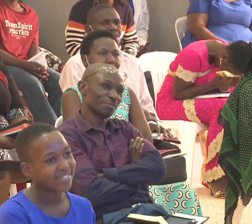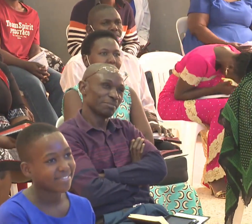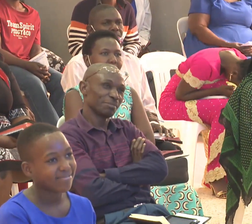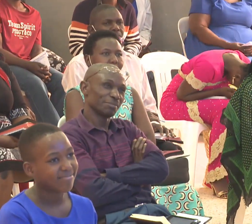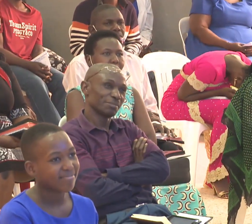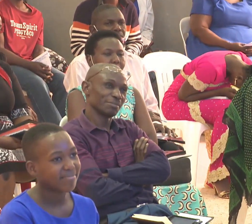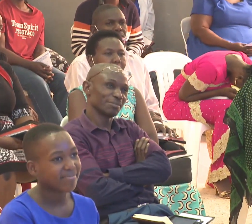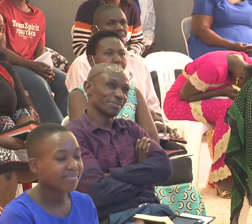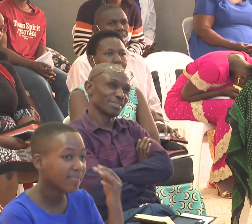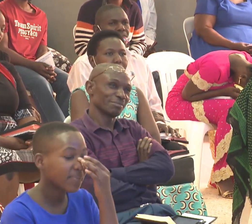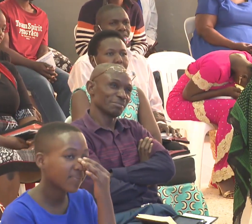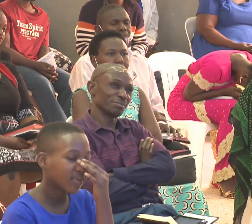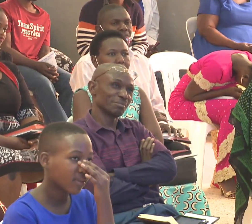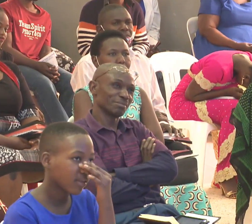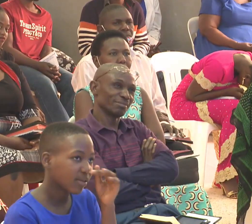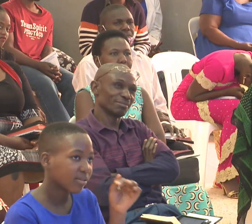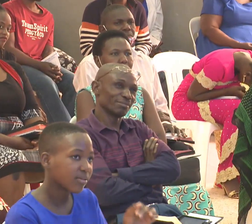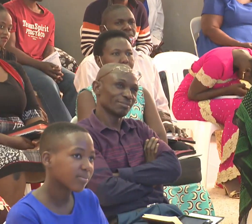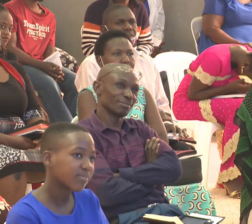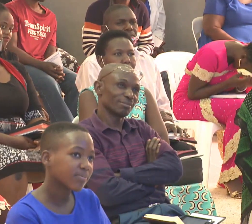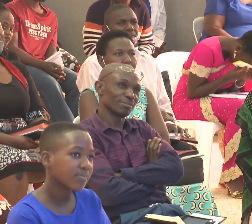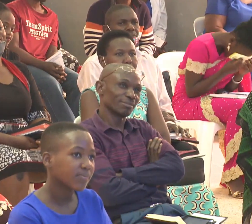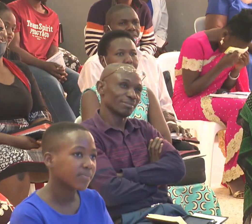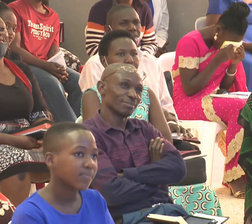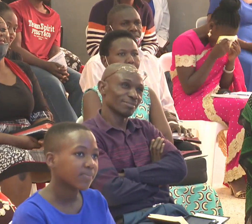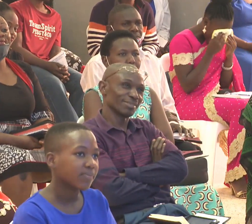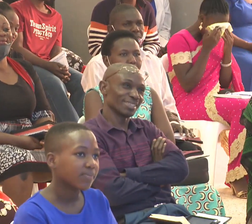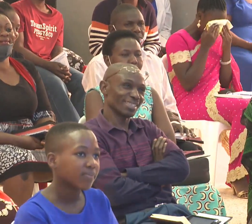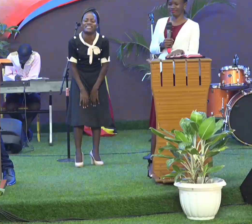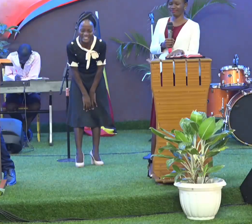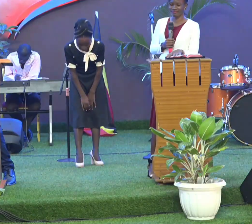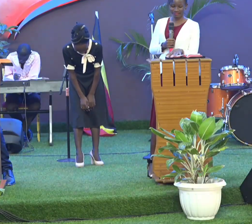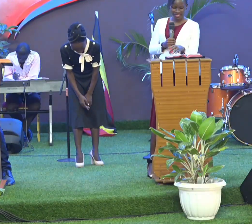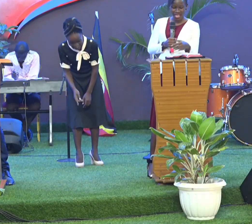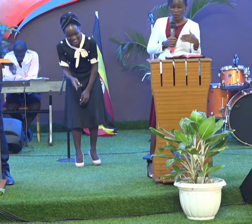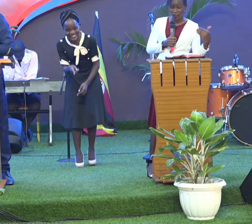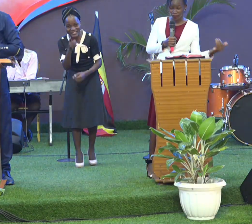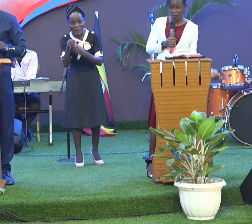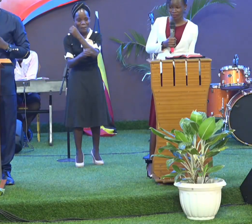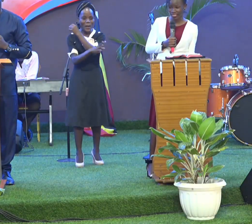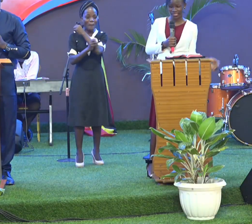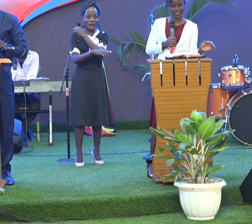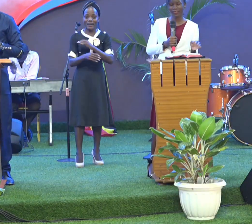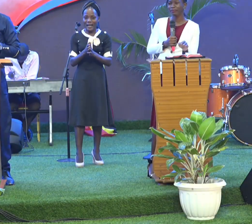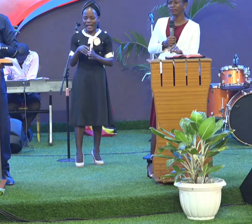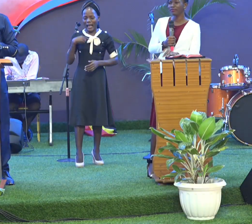Munne yamugamba. It's the sister that told her. Ojize naga tufud. You